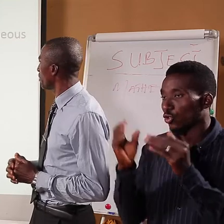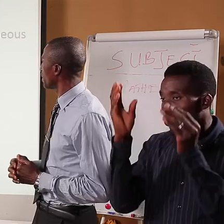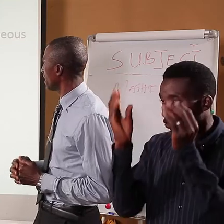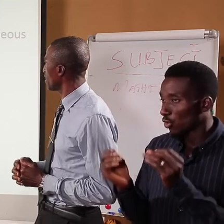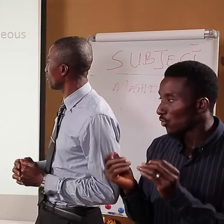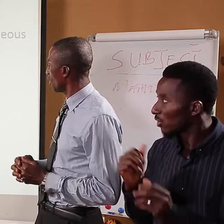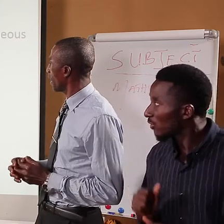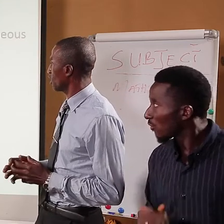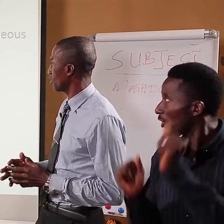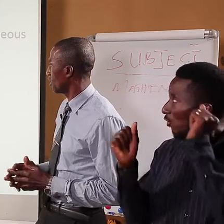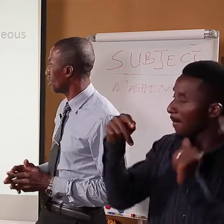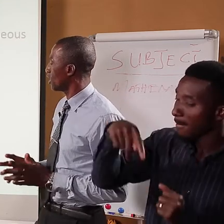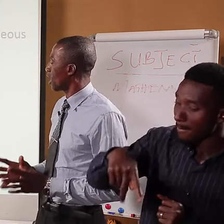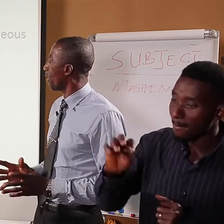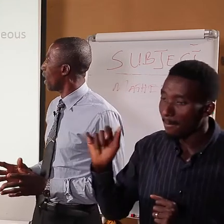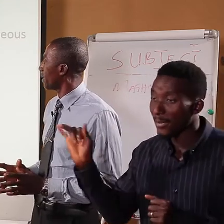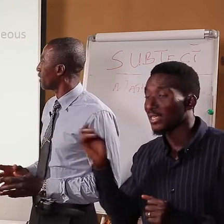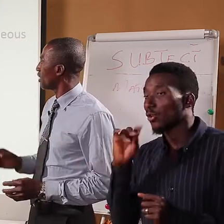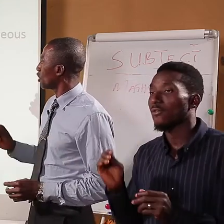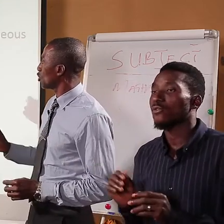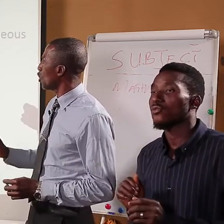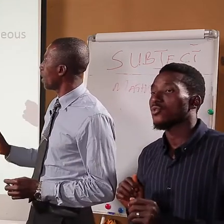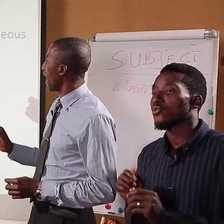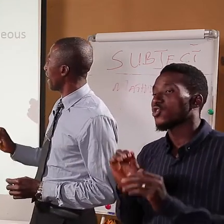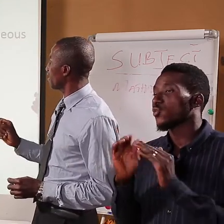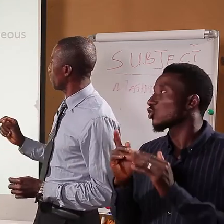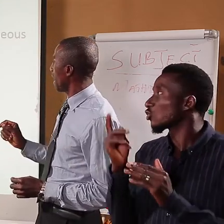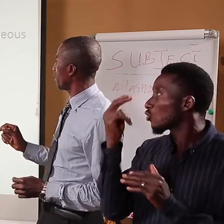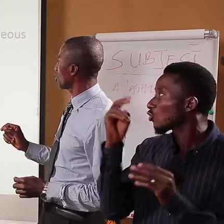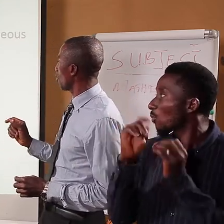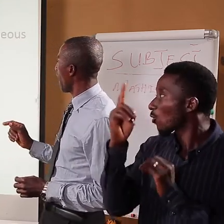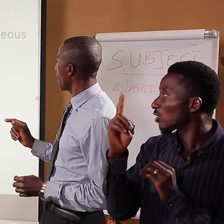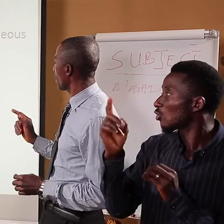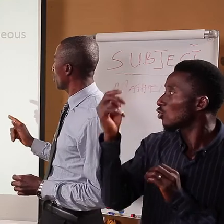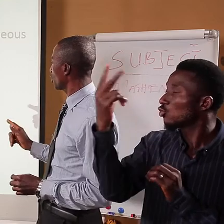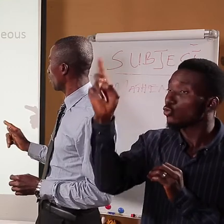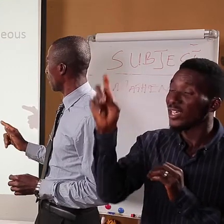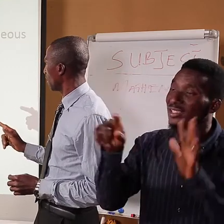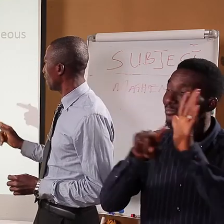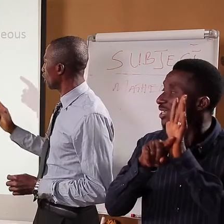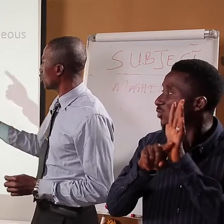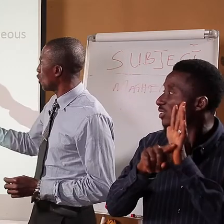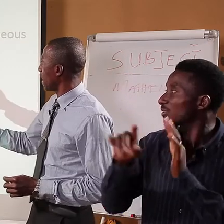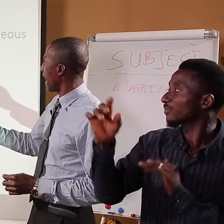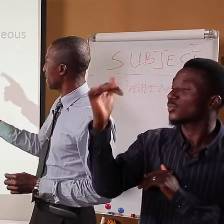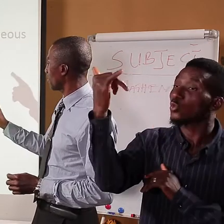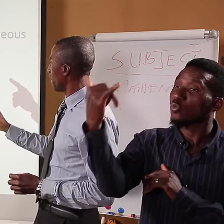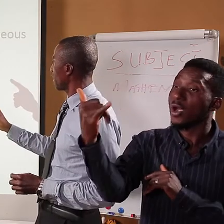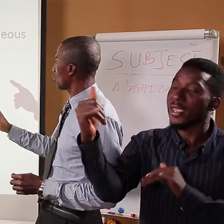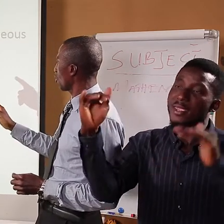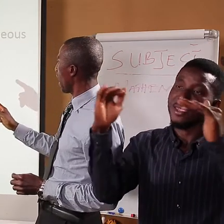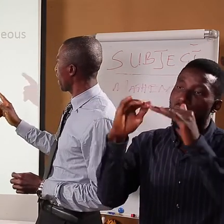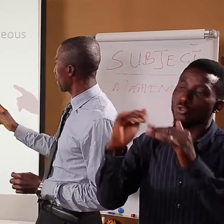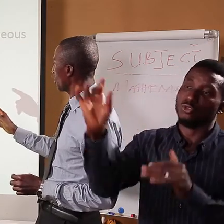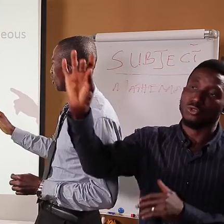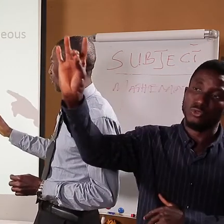of simultaneous equations. Number 1, 2x minus y equals to 8. 2x